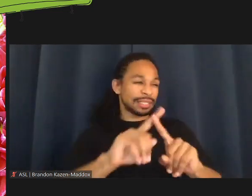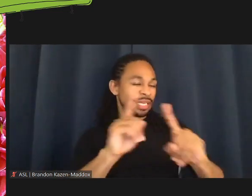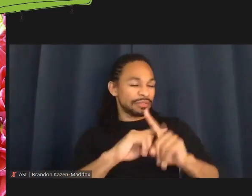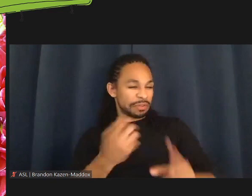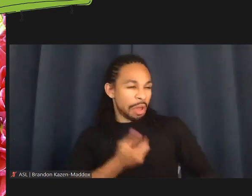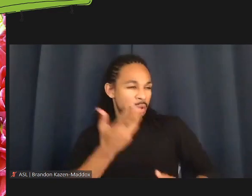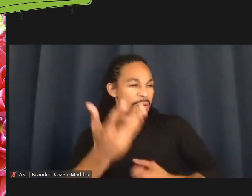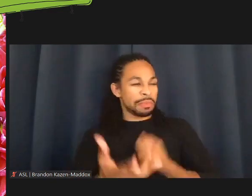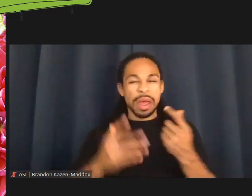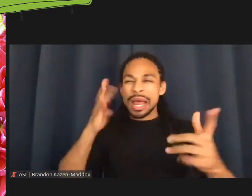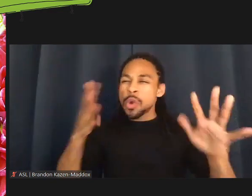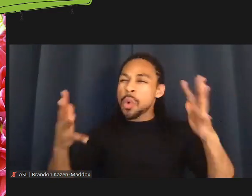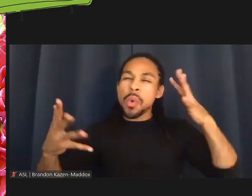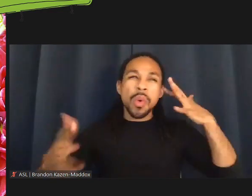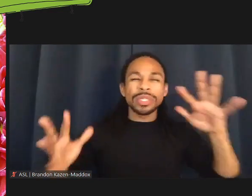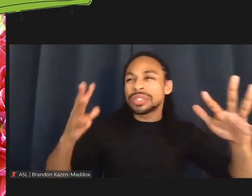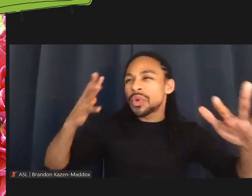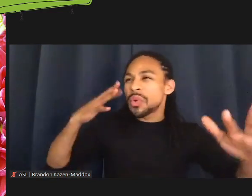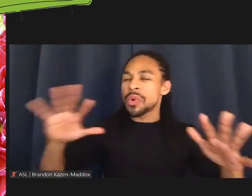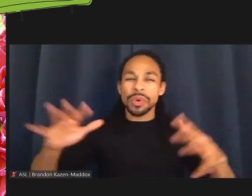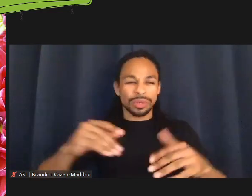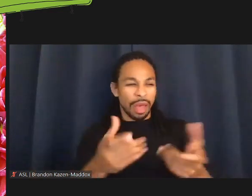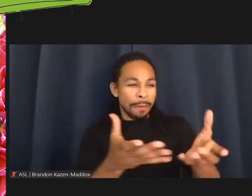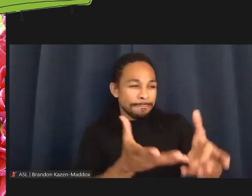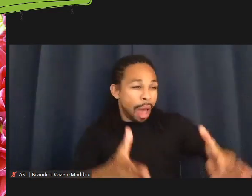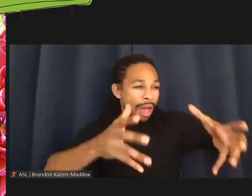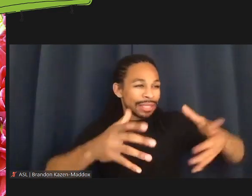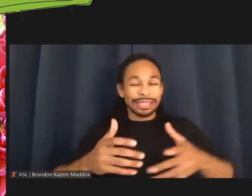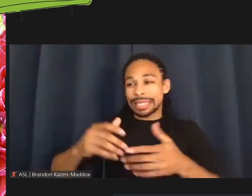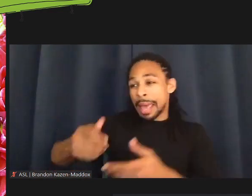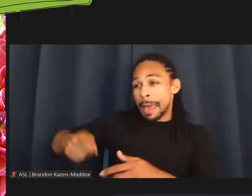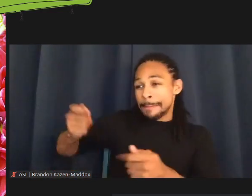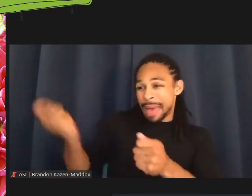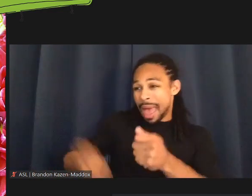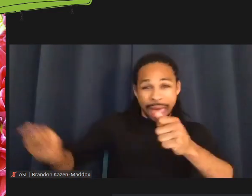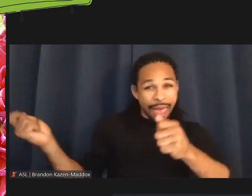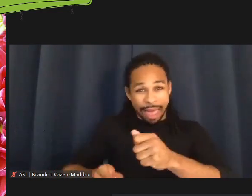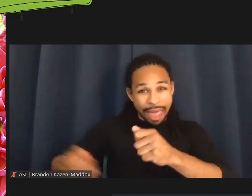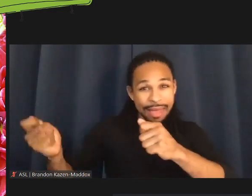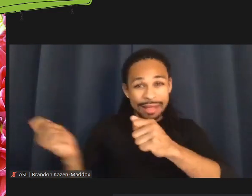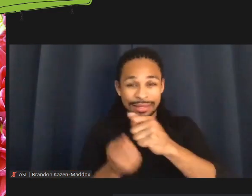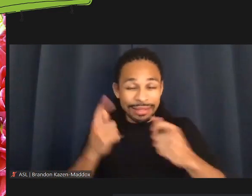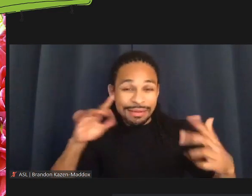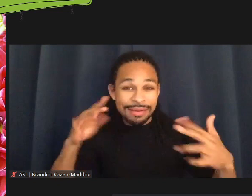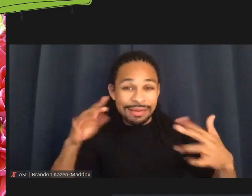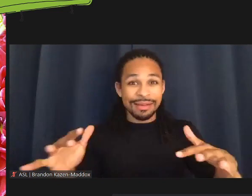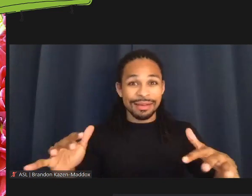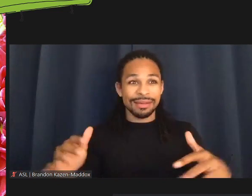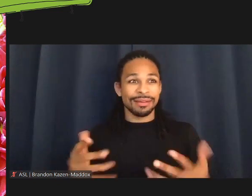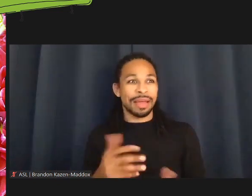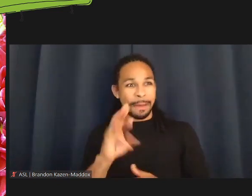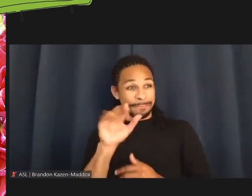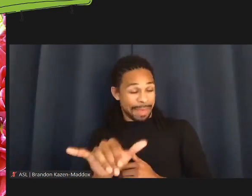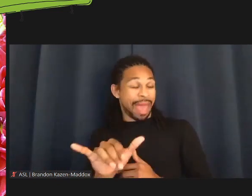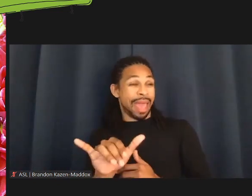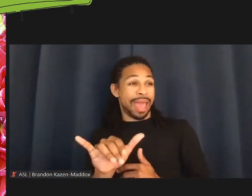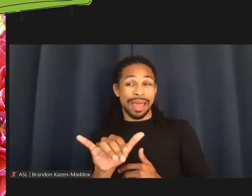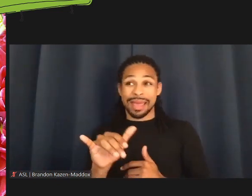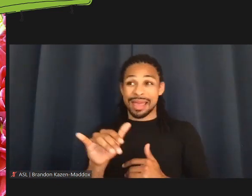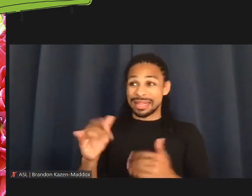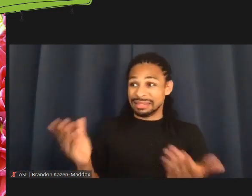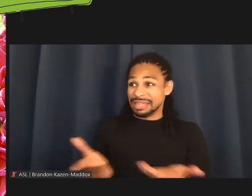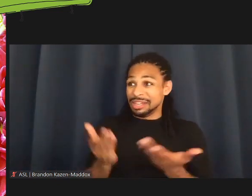May looms. There is no money. I tell my students, Document this moment with the details